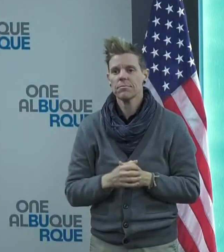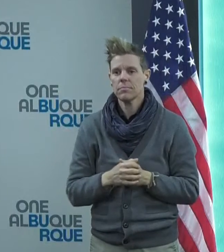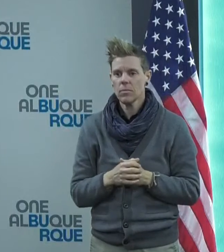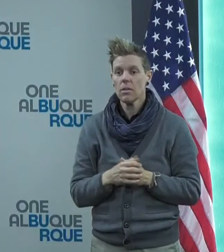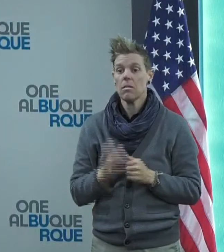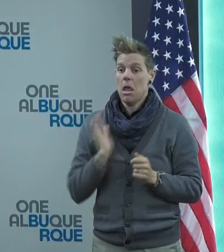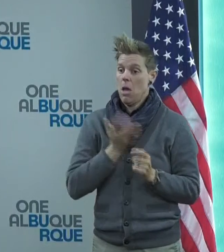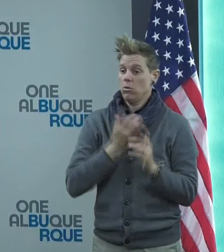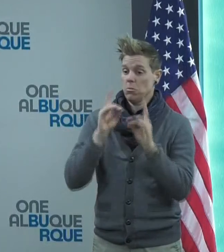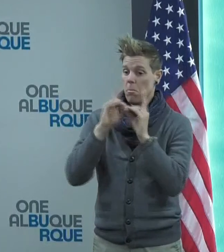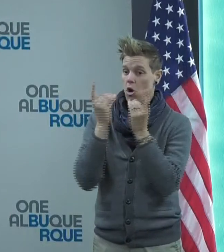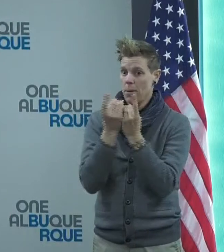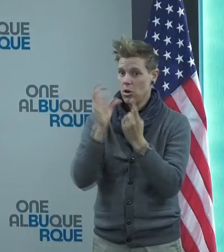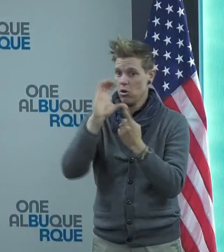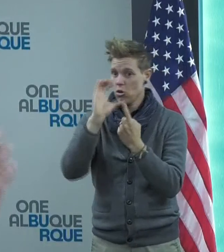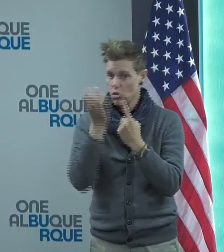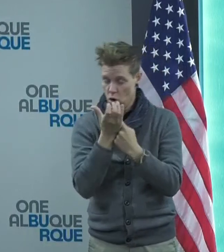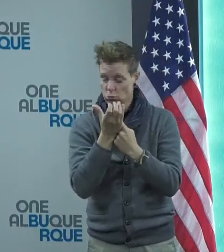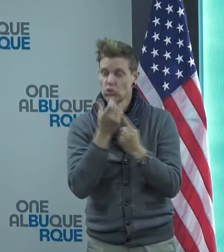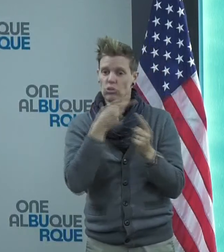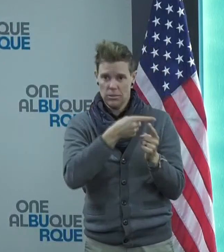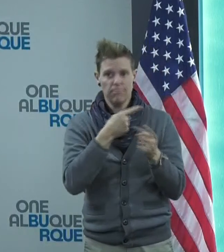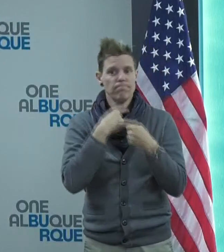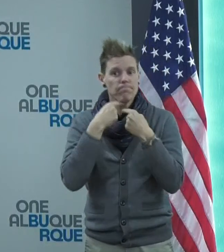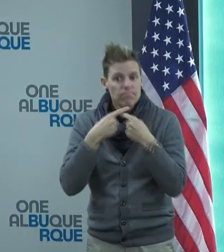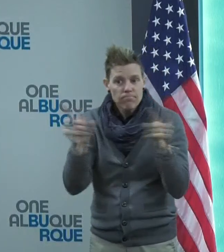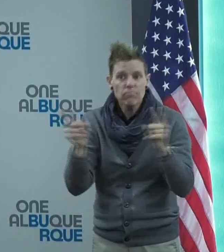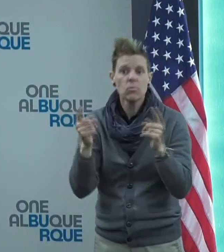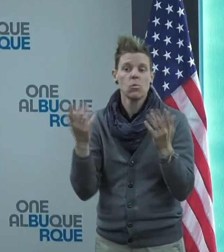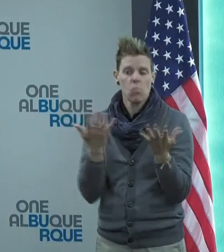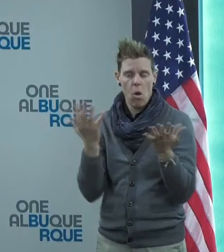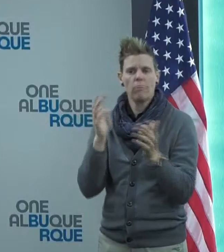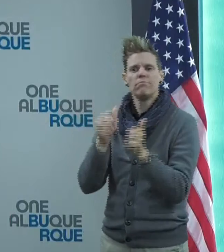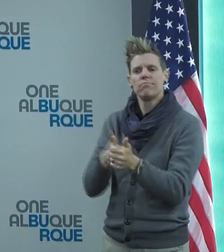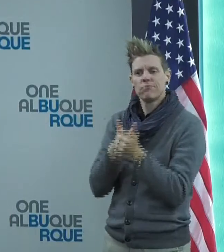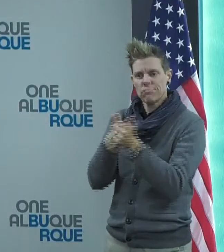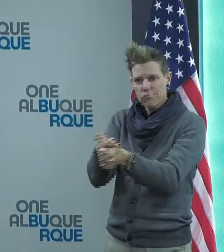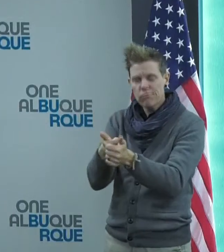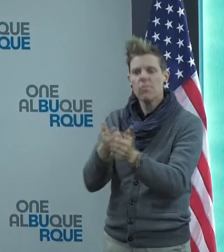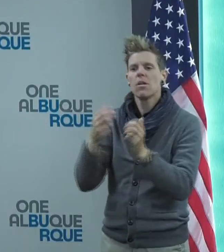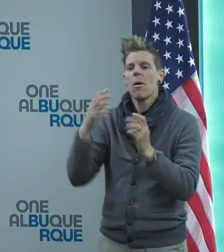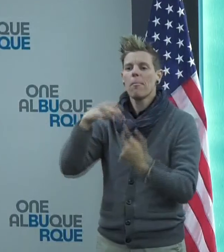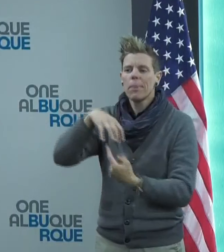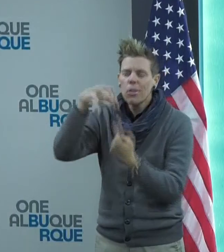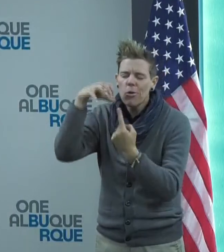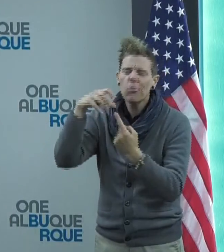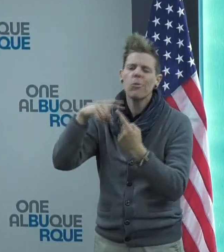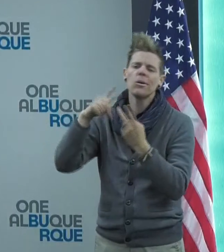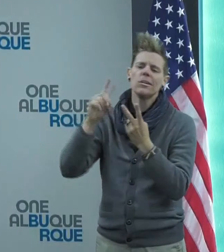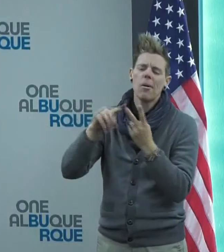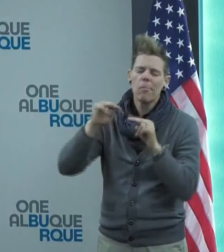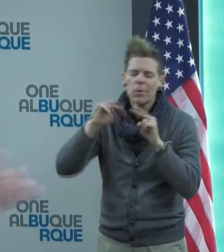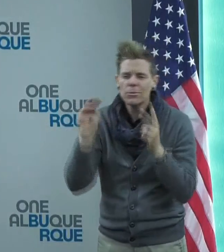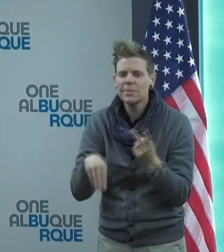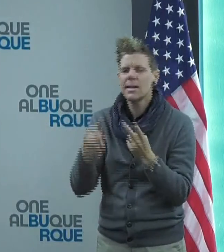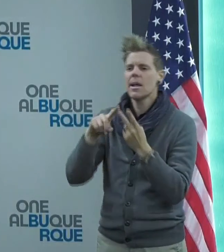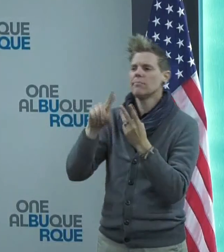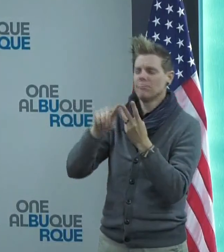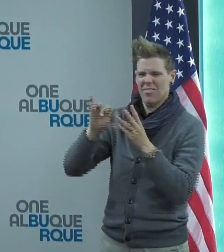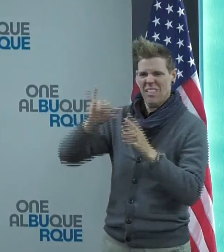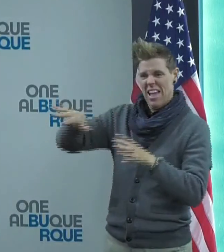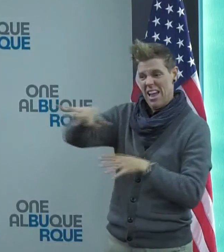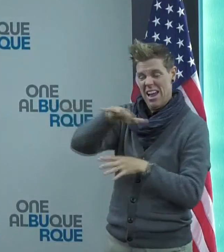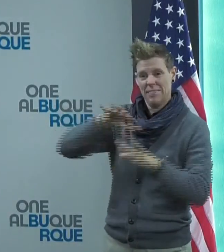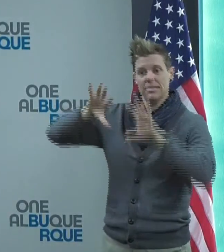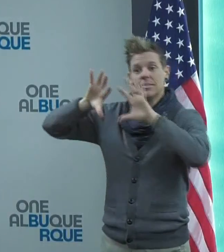Albuquerque Museum and the Balloon Museum, they're all restricting online ticket sales to New Mexico residents only. You